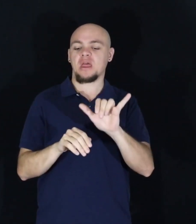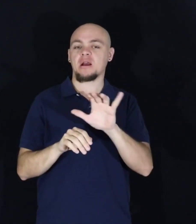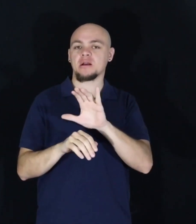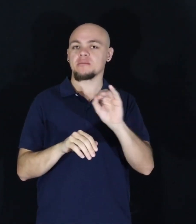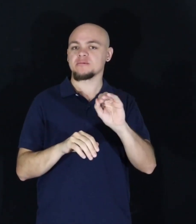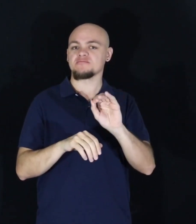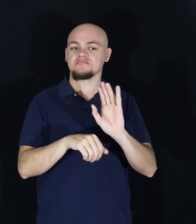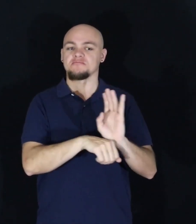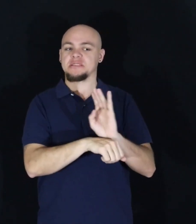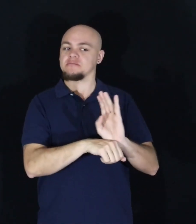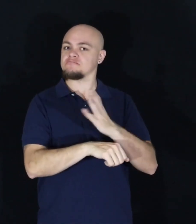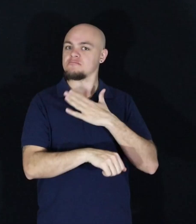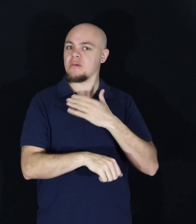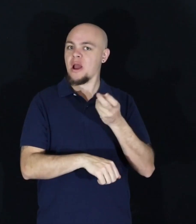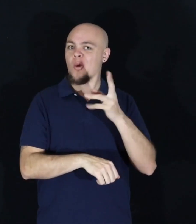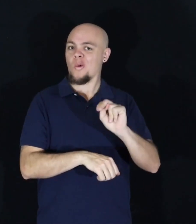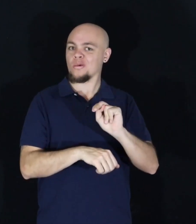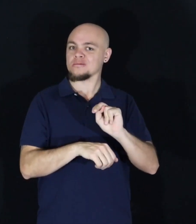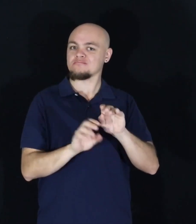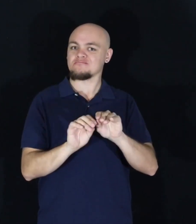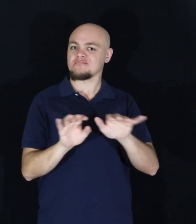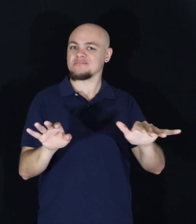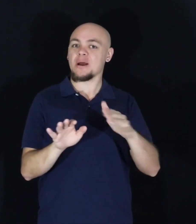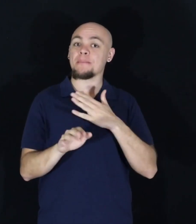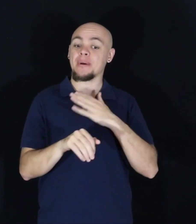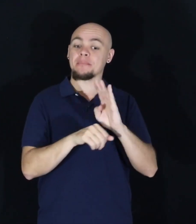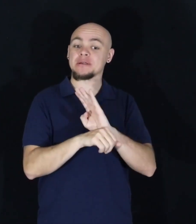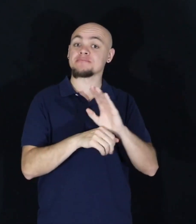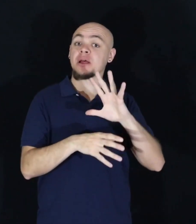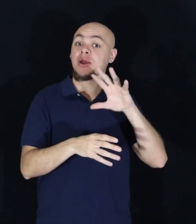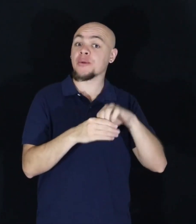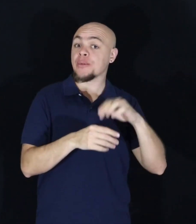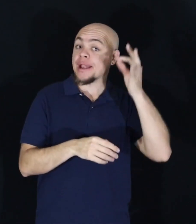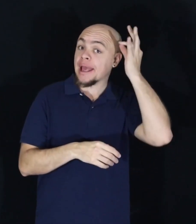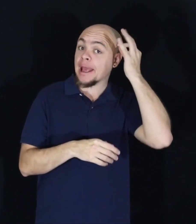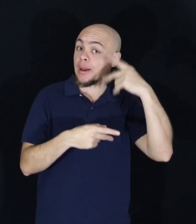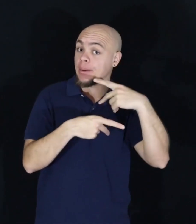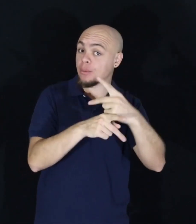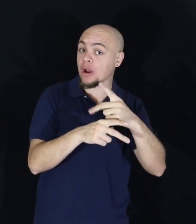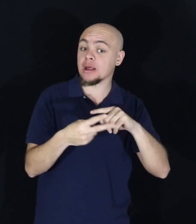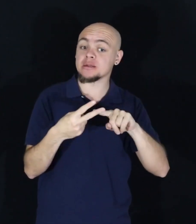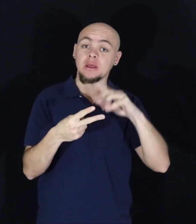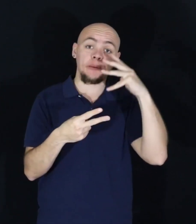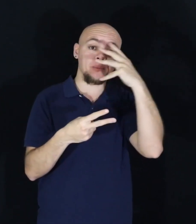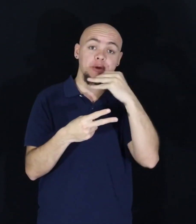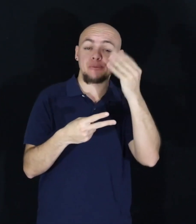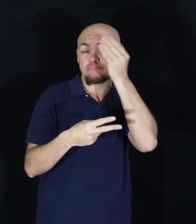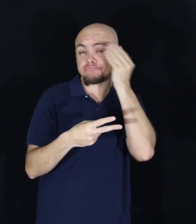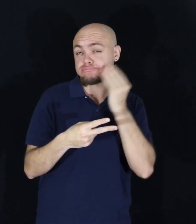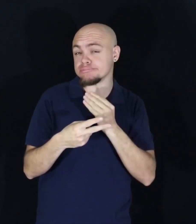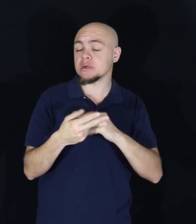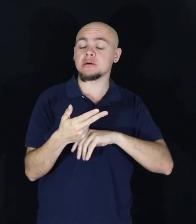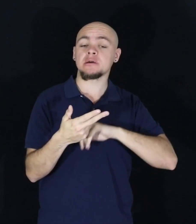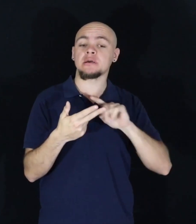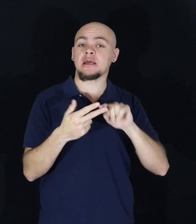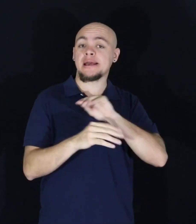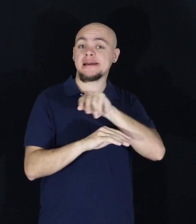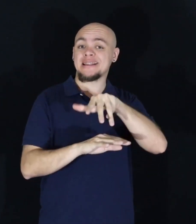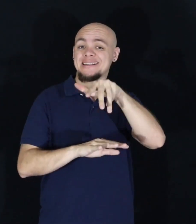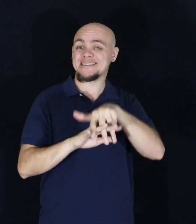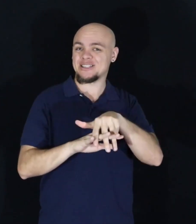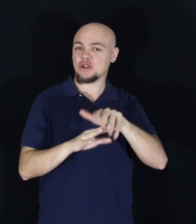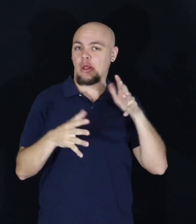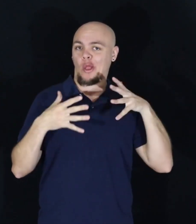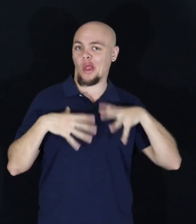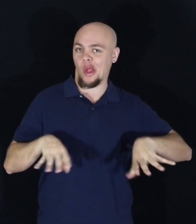my own business. My new business might include hair products, a beauty line, and an Indigenous clothing